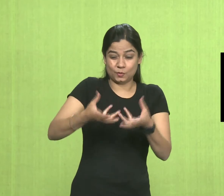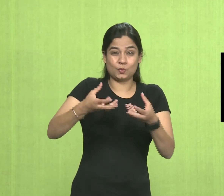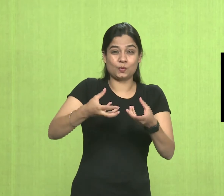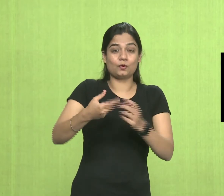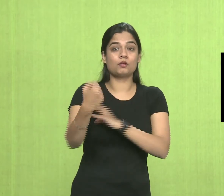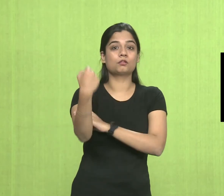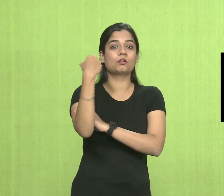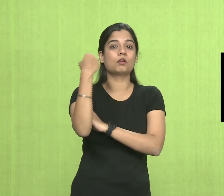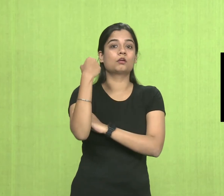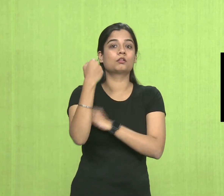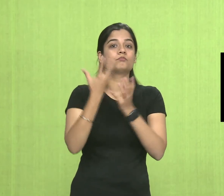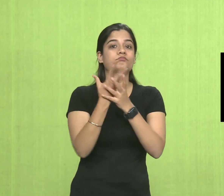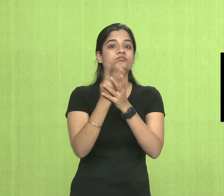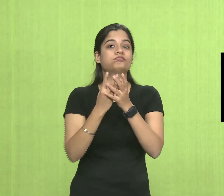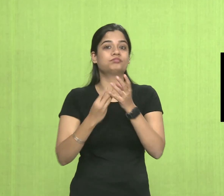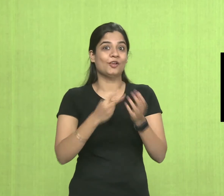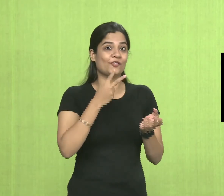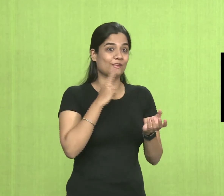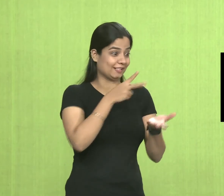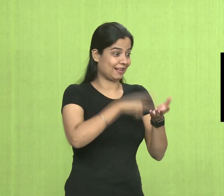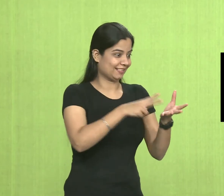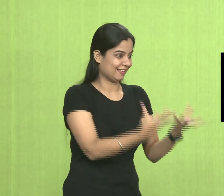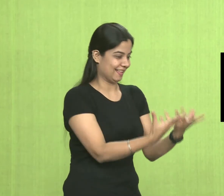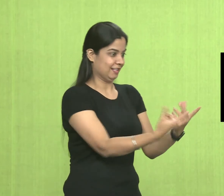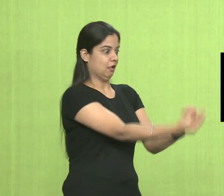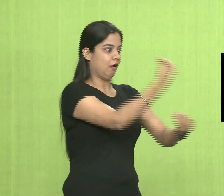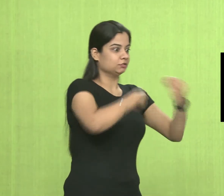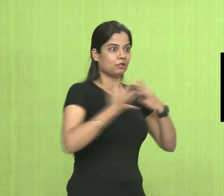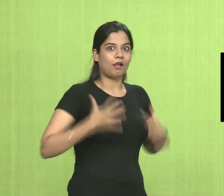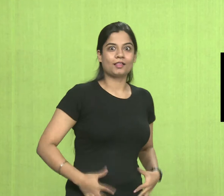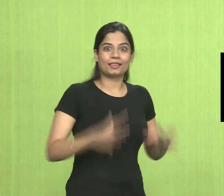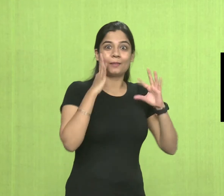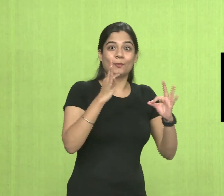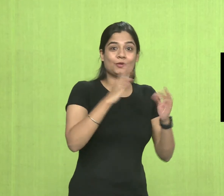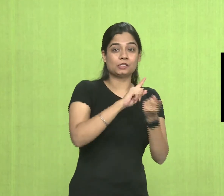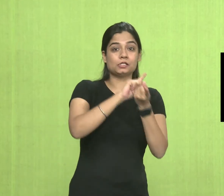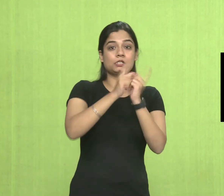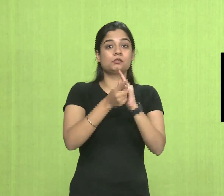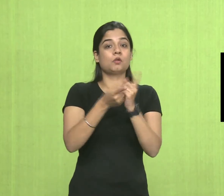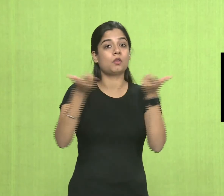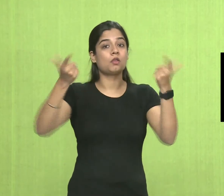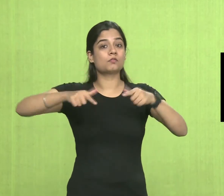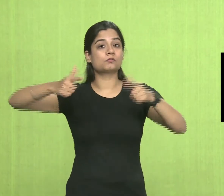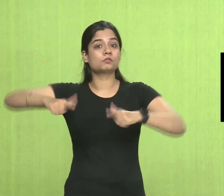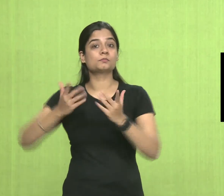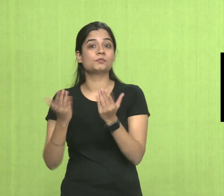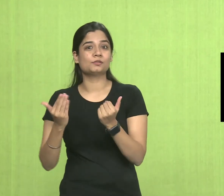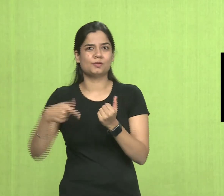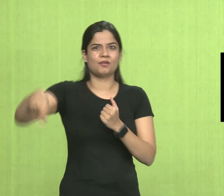because of some elements that we add while cooking. We all need some important nutrients that are present